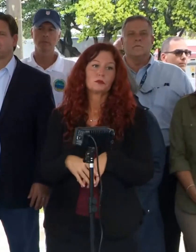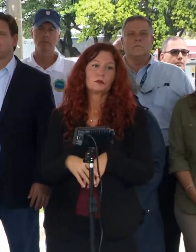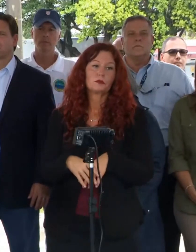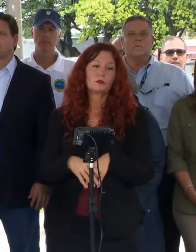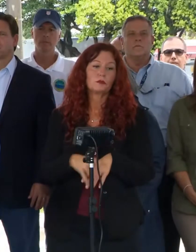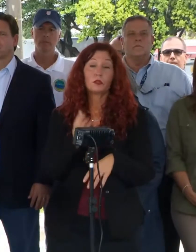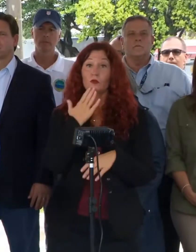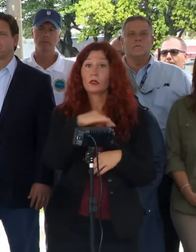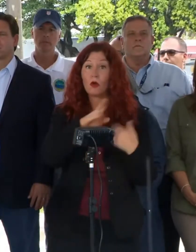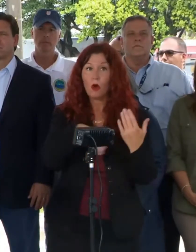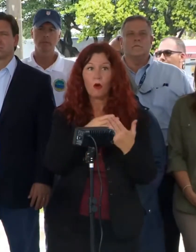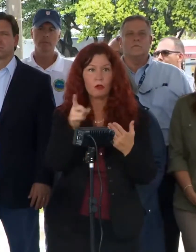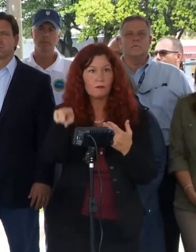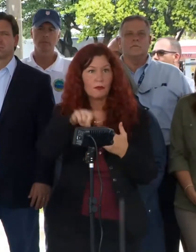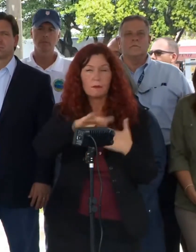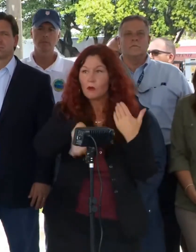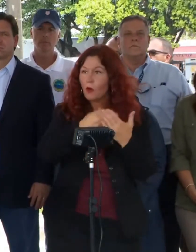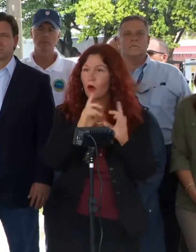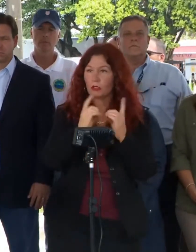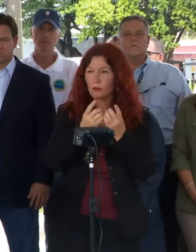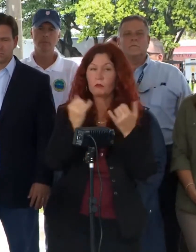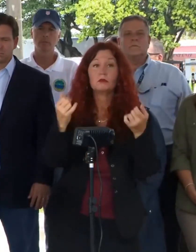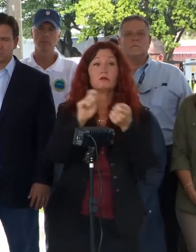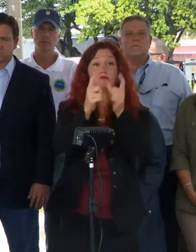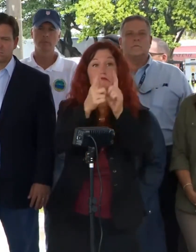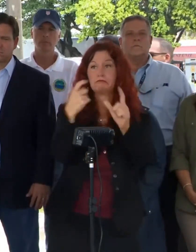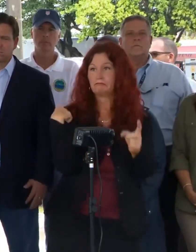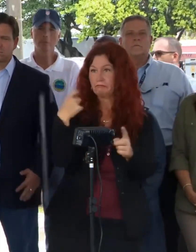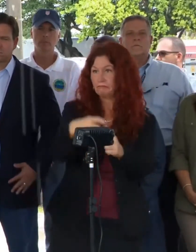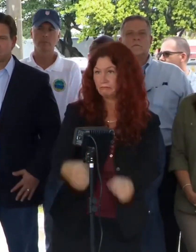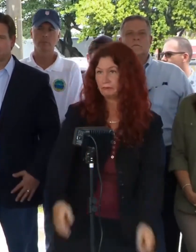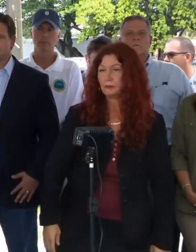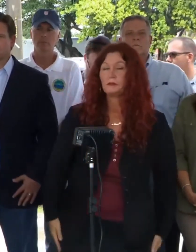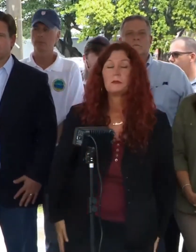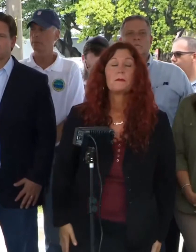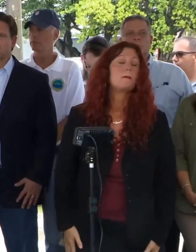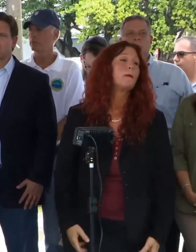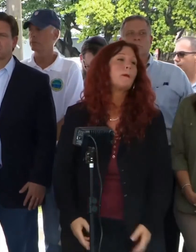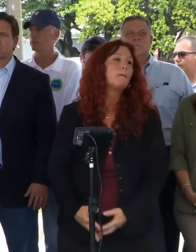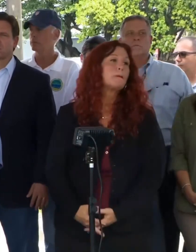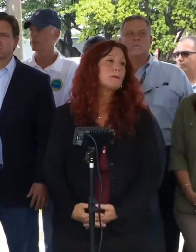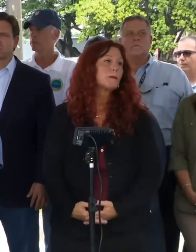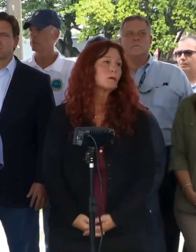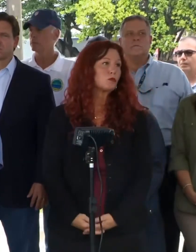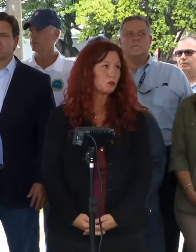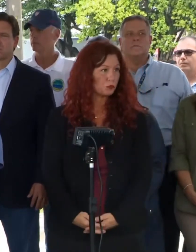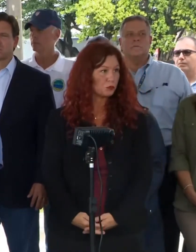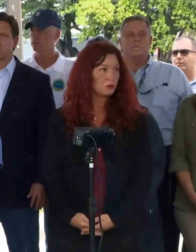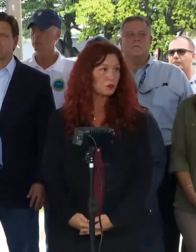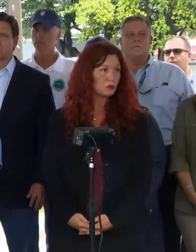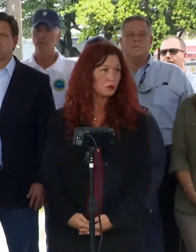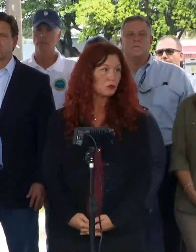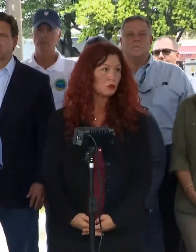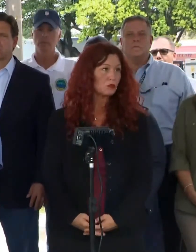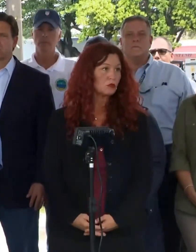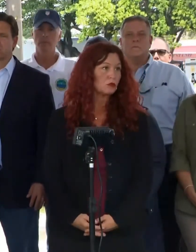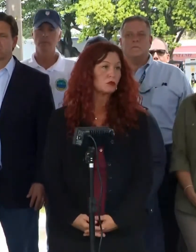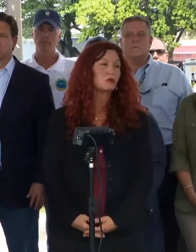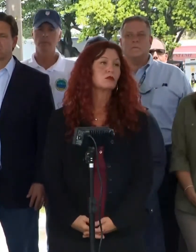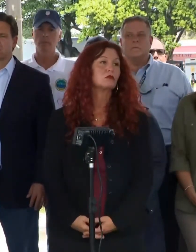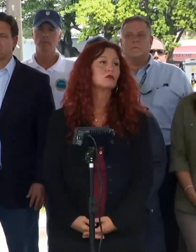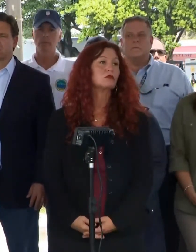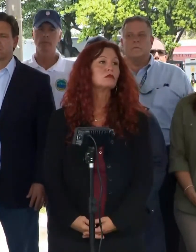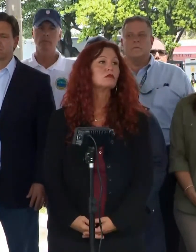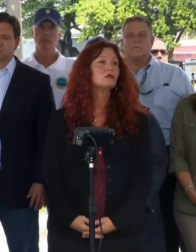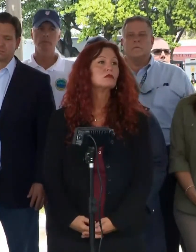other departments. Quiero darle las gracias específicamente a la prensa por hacer el trabajo que ha hecho. Ha hecho